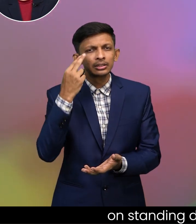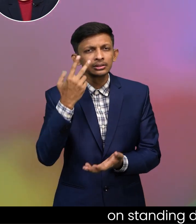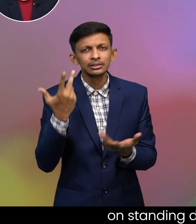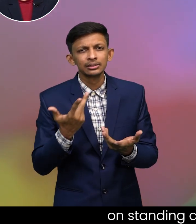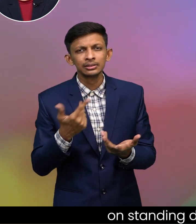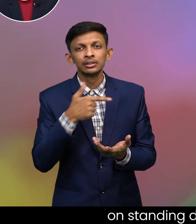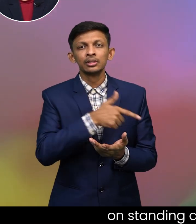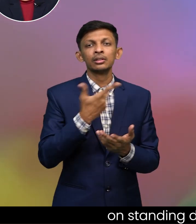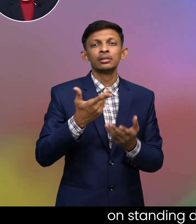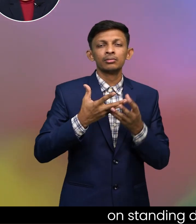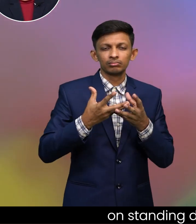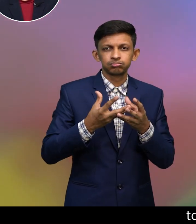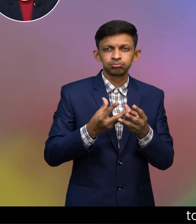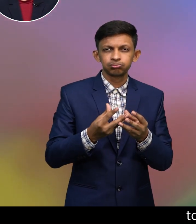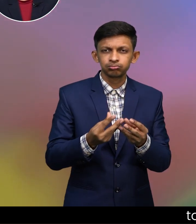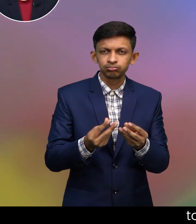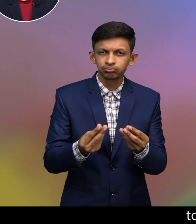magnesium,